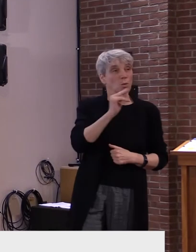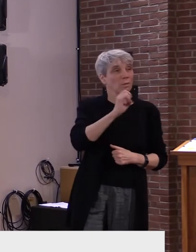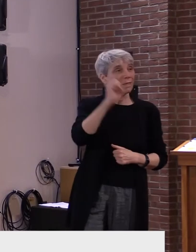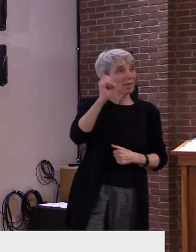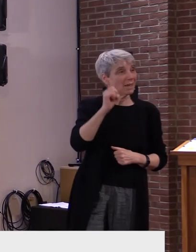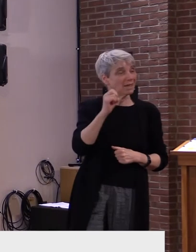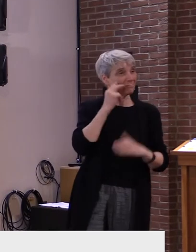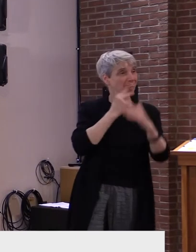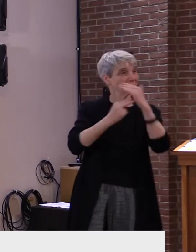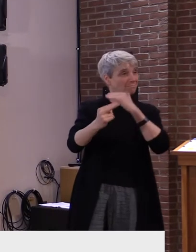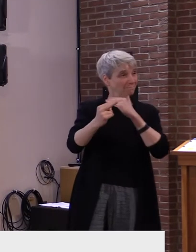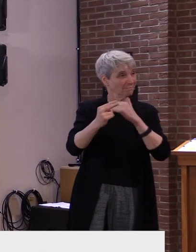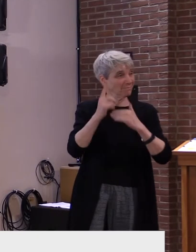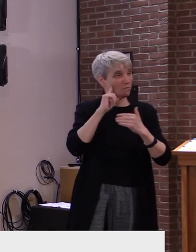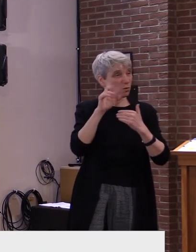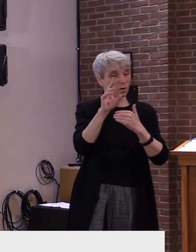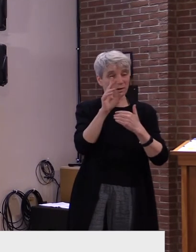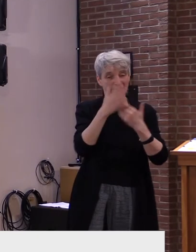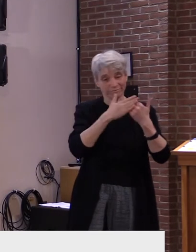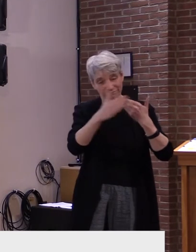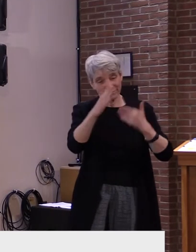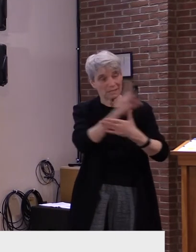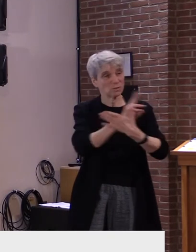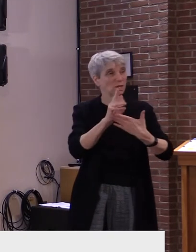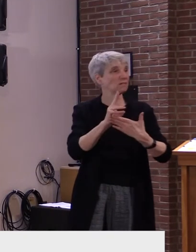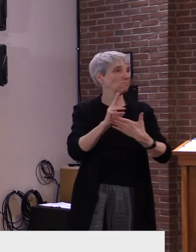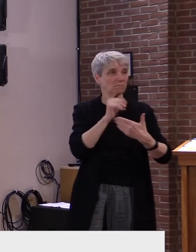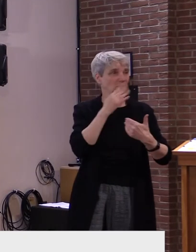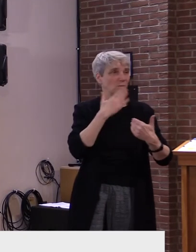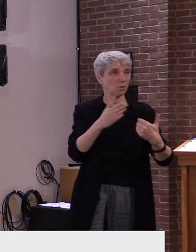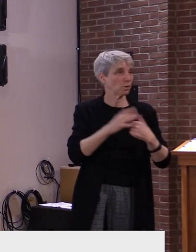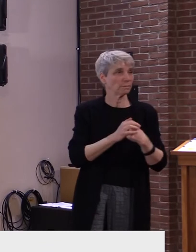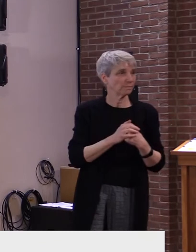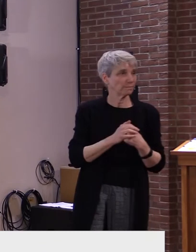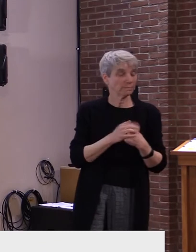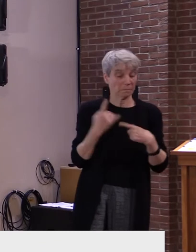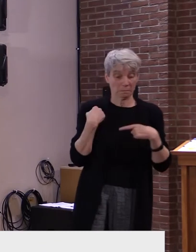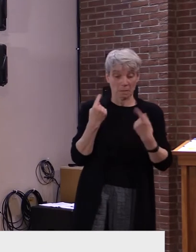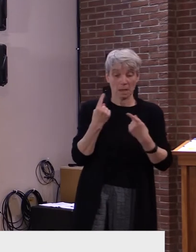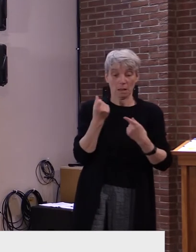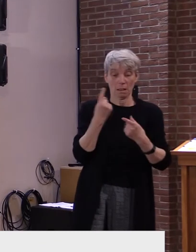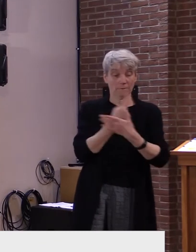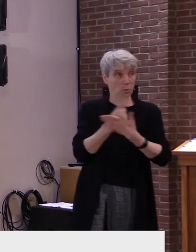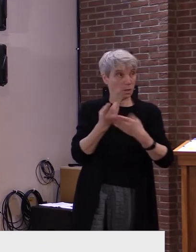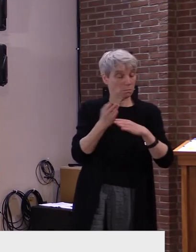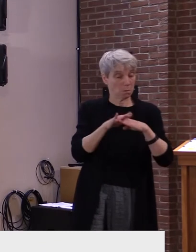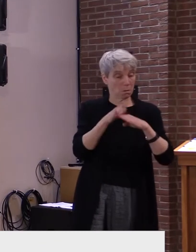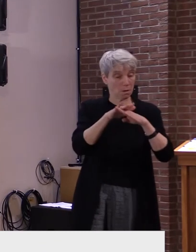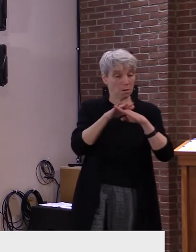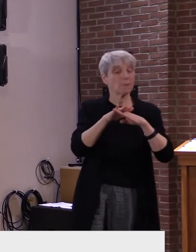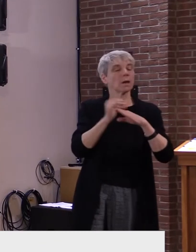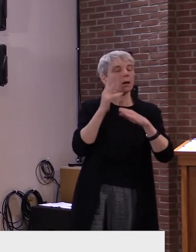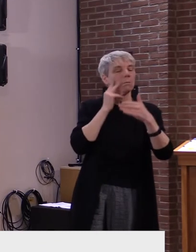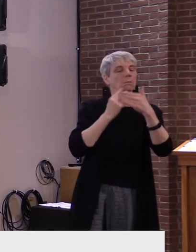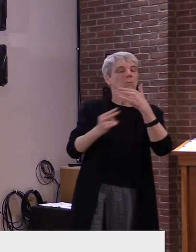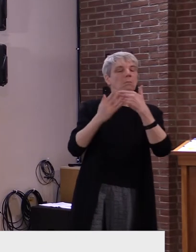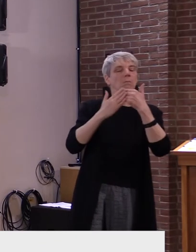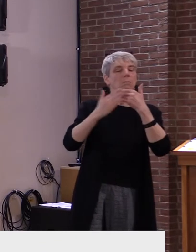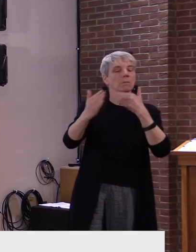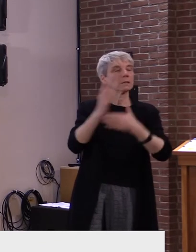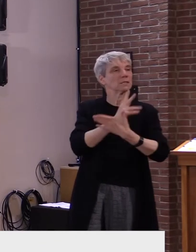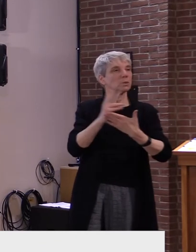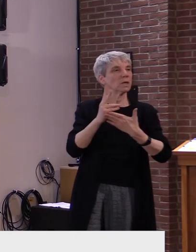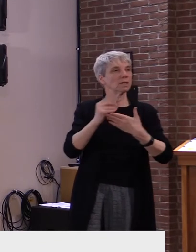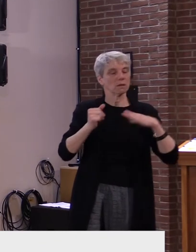forecast we've seen our numbers go up over the last 11 weeks and projected over the next six weeks they're anticipated to continue to